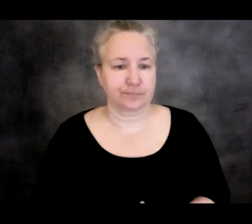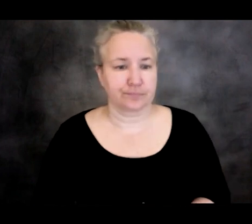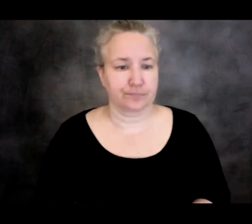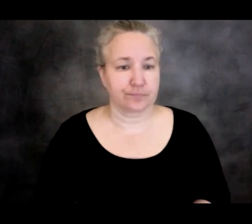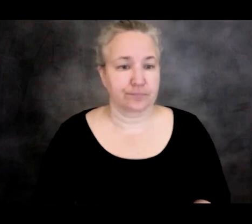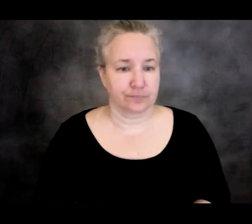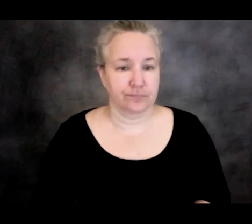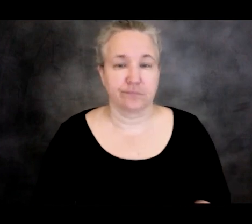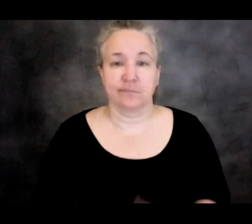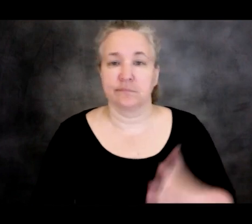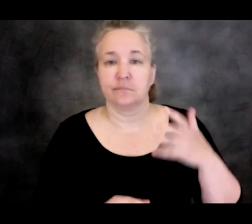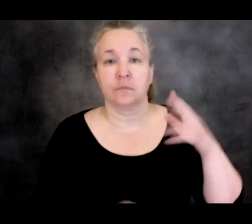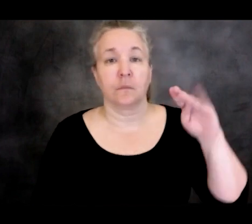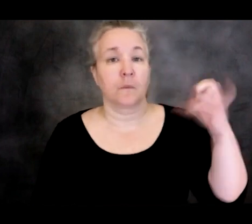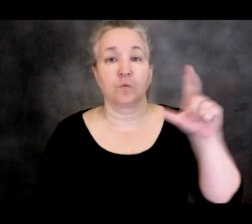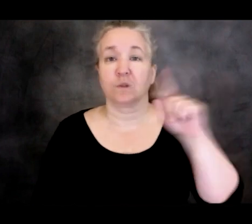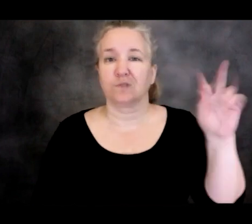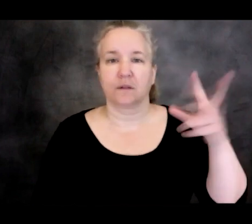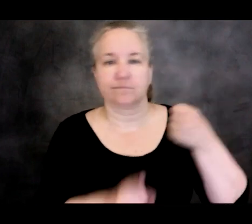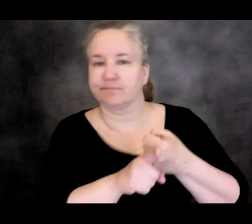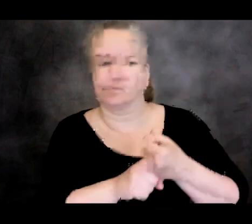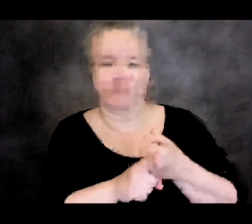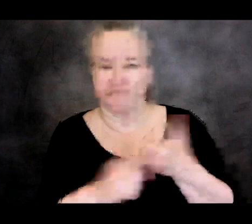And then in March of 2020,